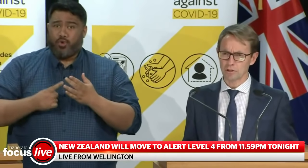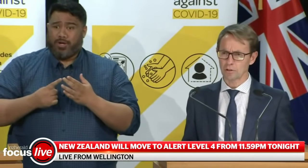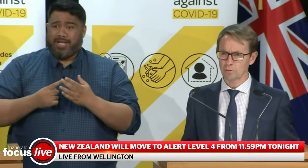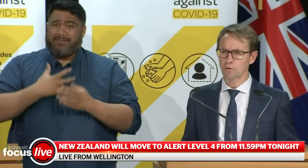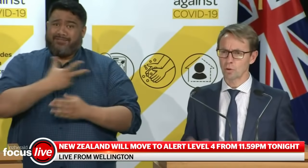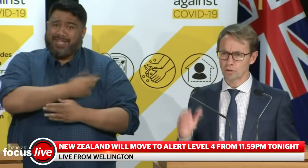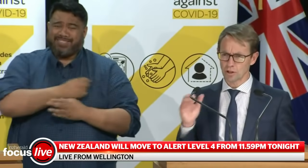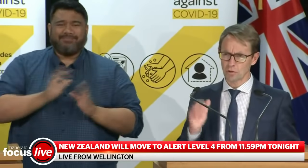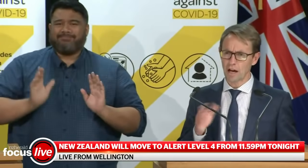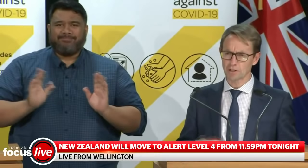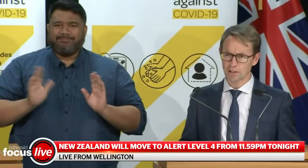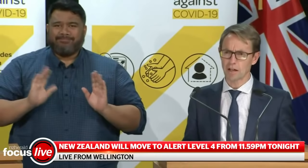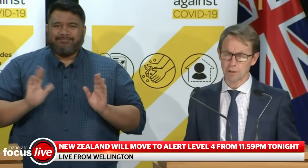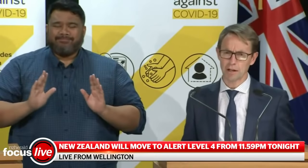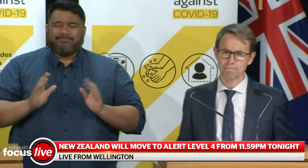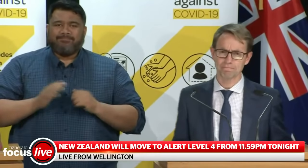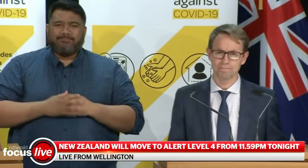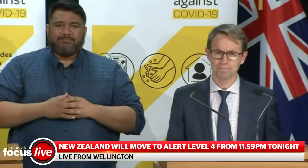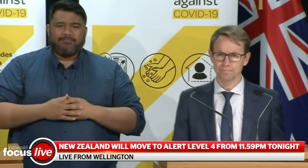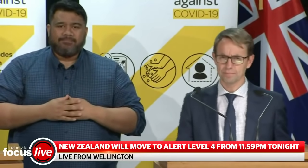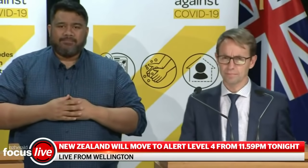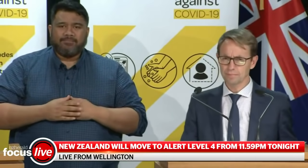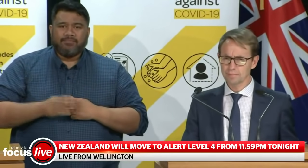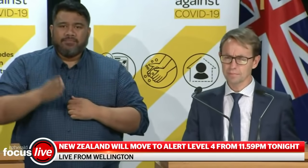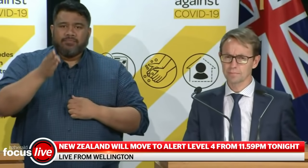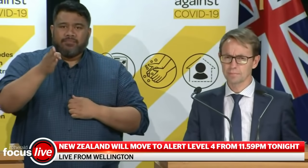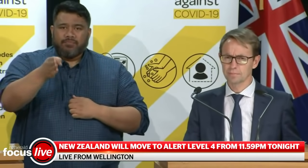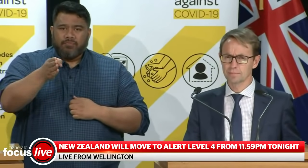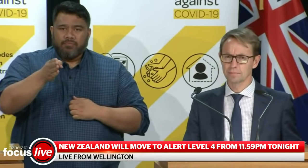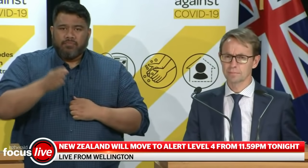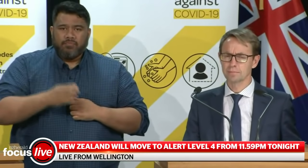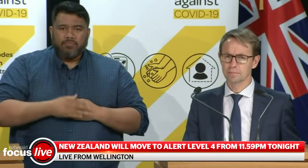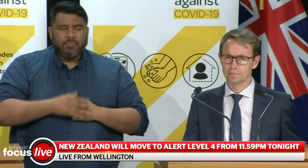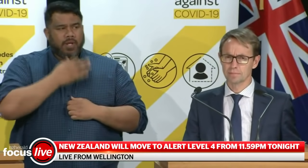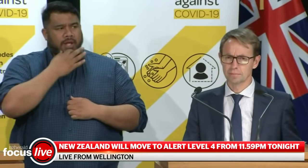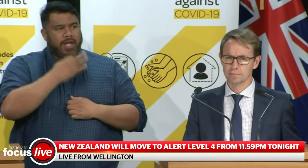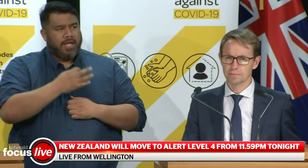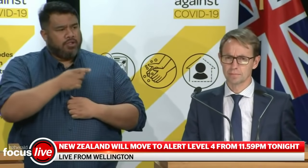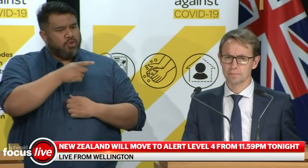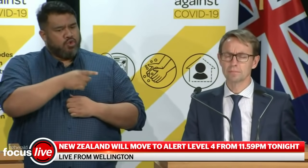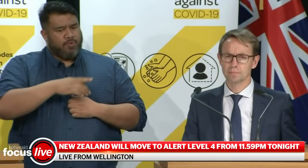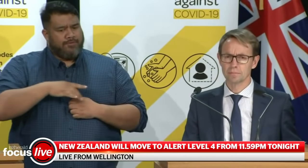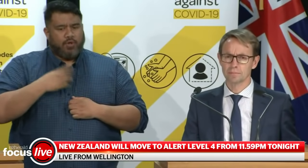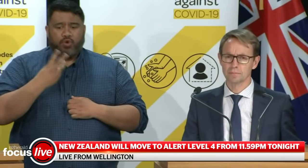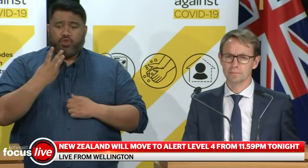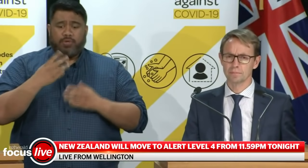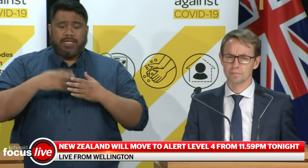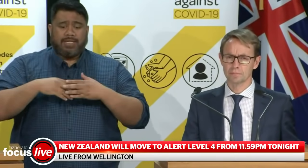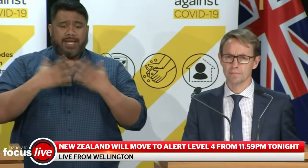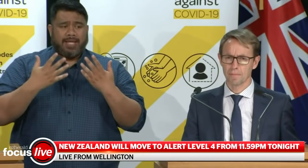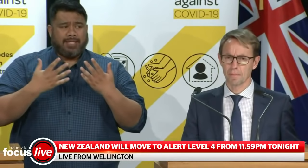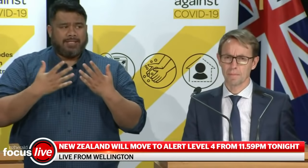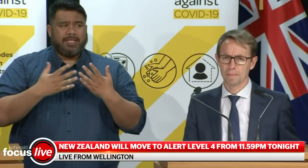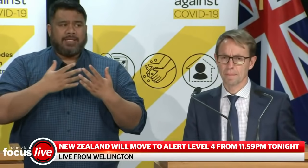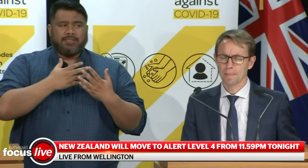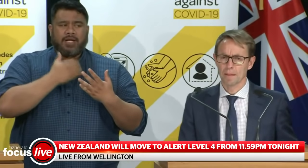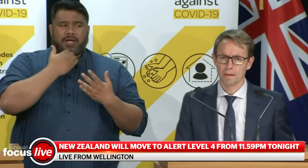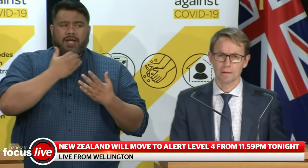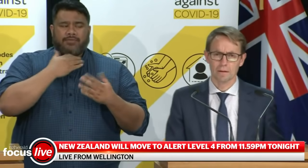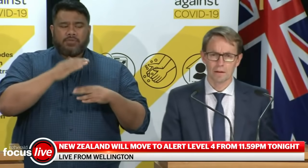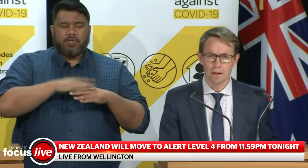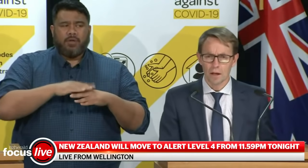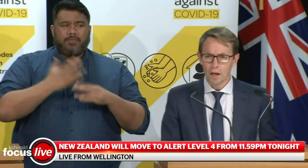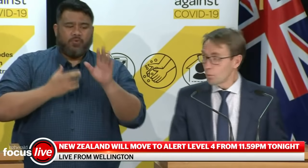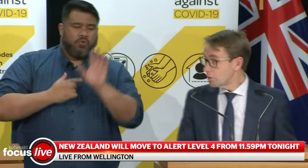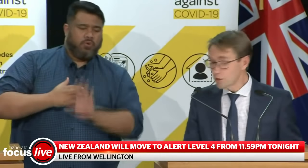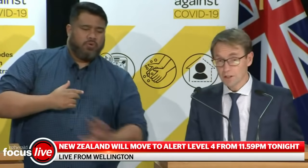approach is to, of course, go hard to stamp it out. Mikey. Why do you feel that 3 days is safe enough for the rest of the country in terms of